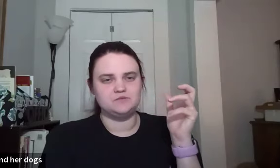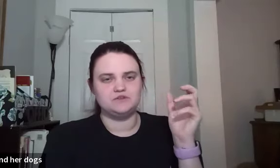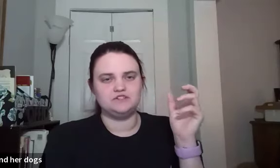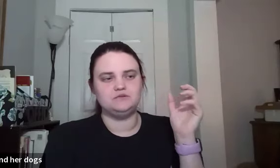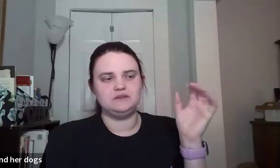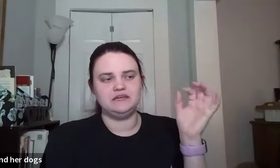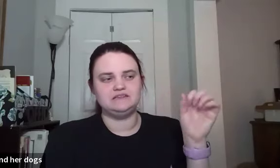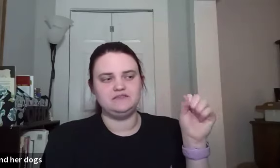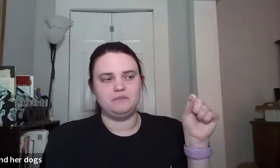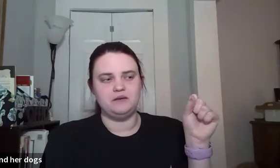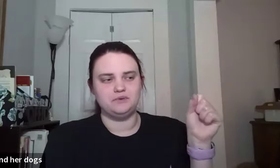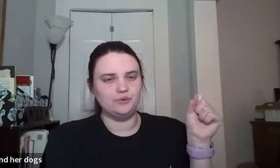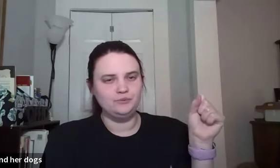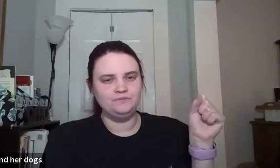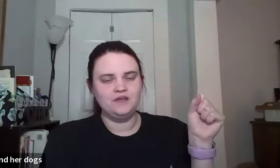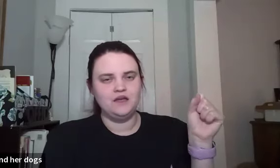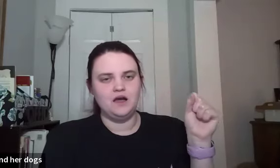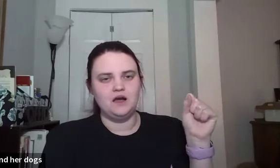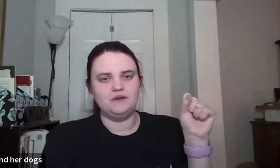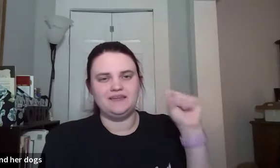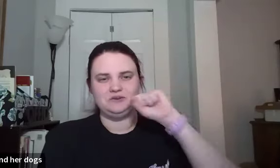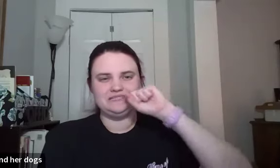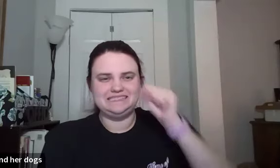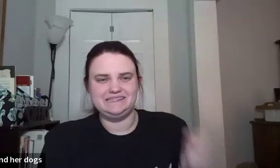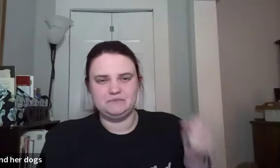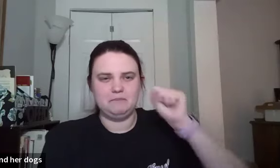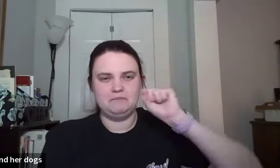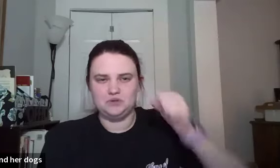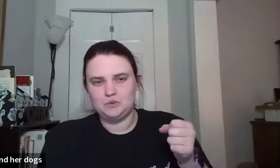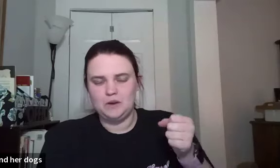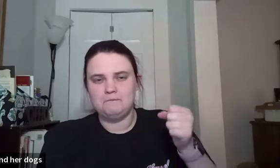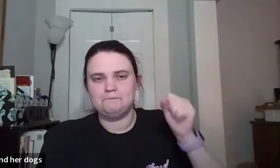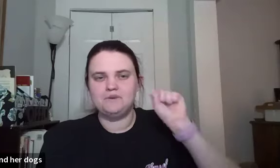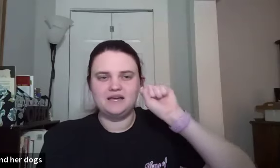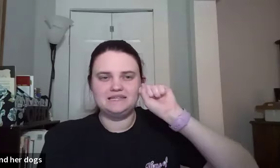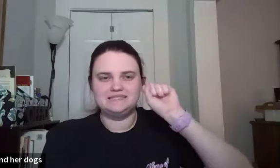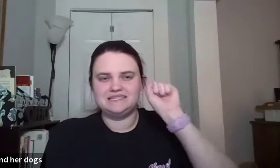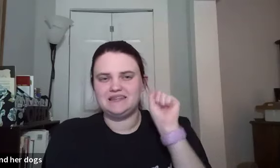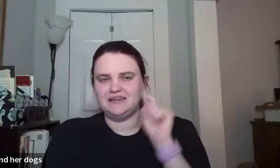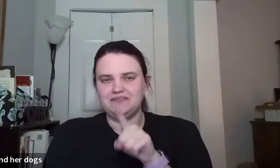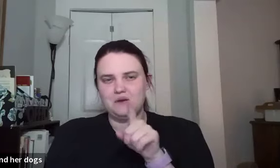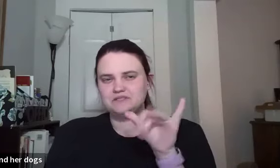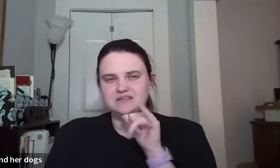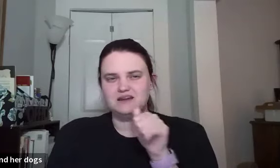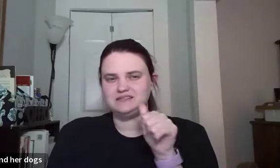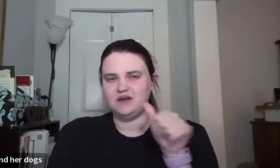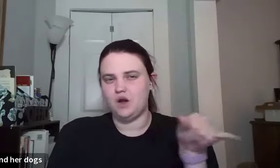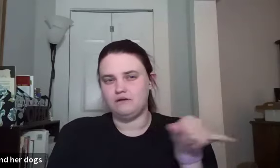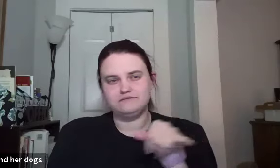times where they do it related to like the bamboo, and like they're eating the bamboo. But again, that one's not as